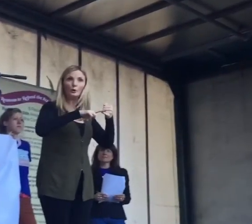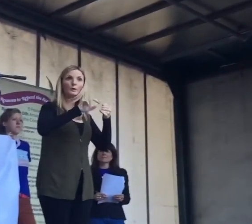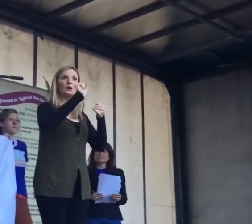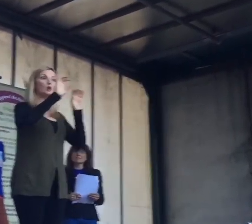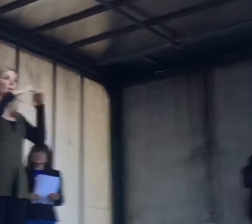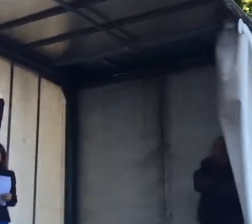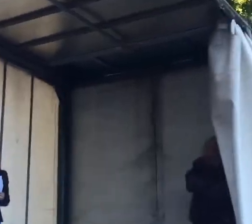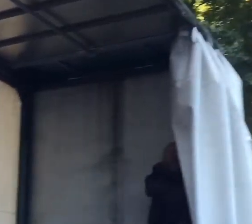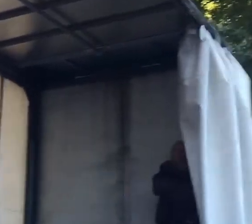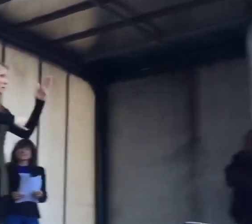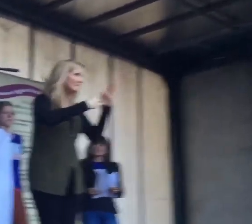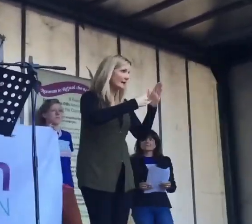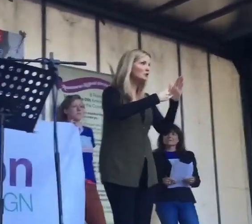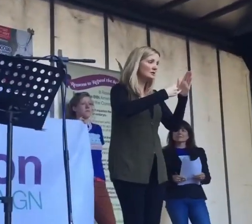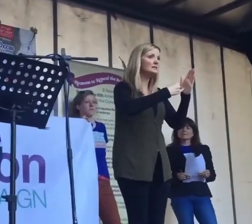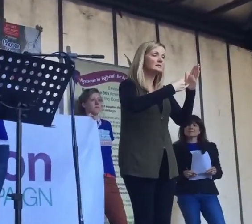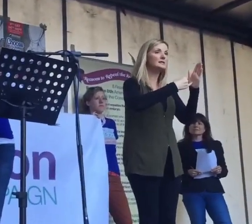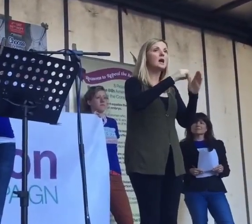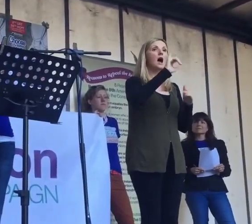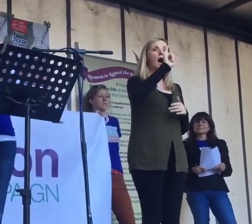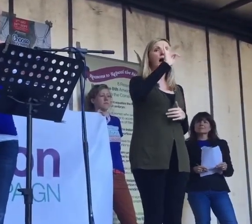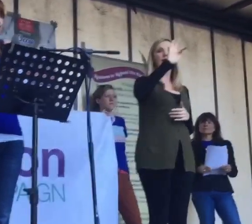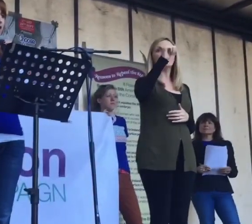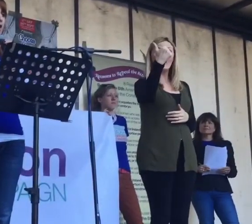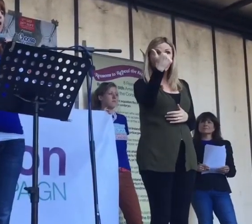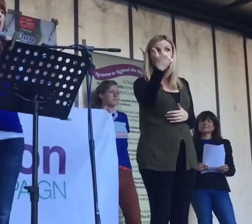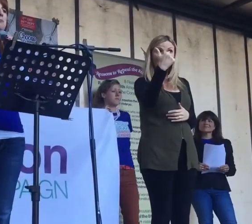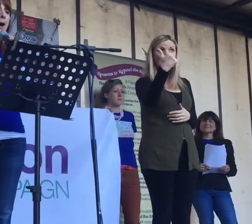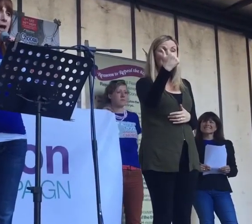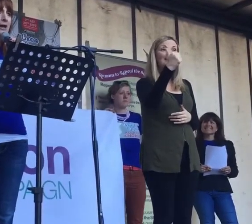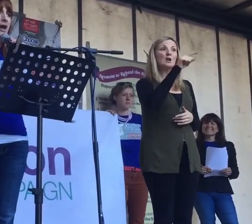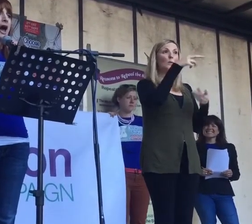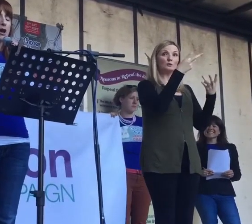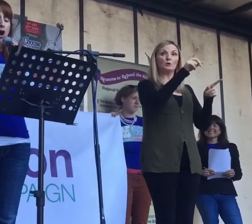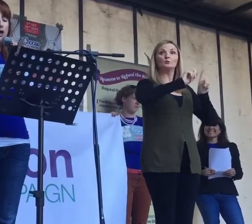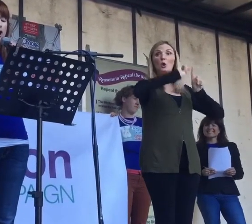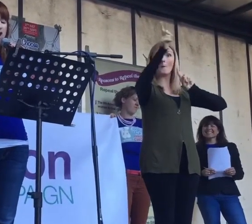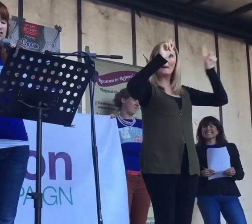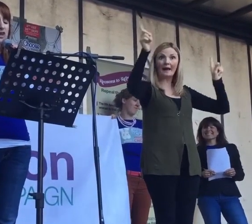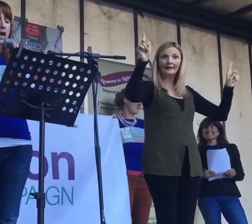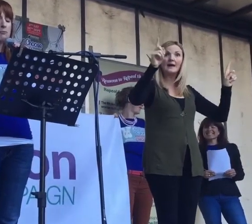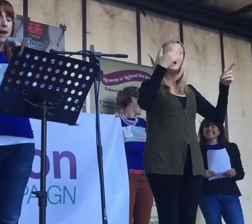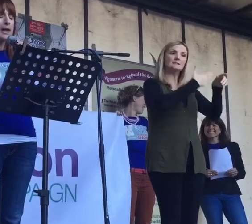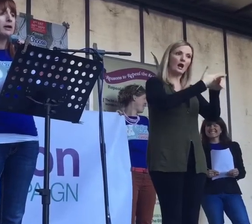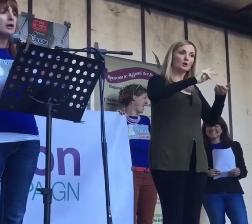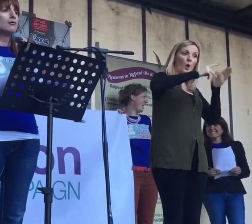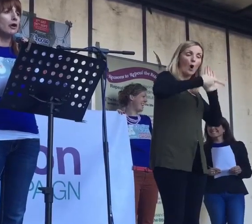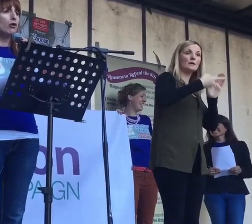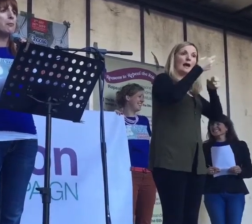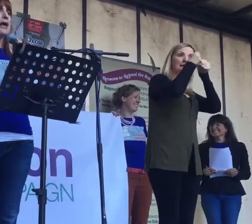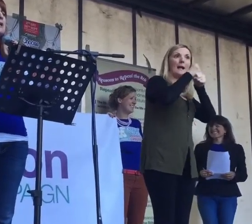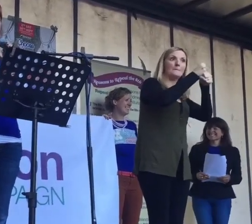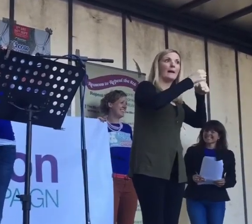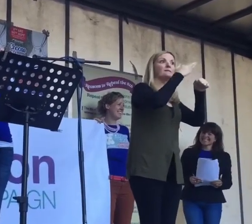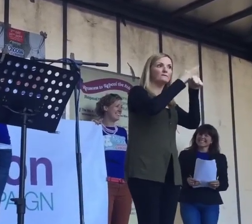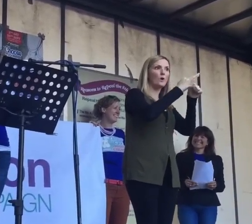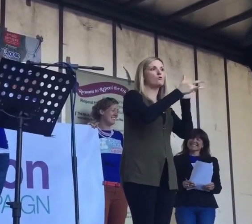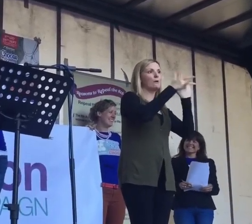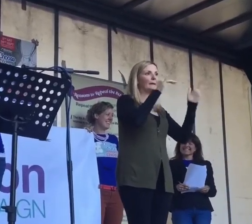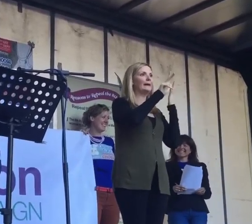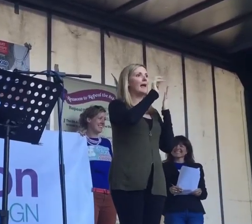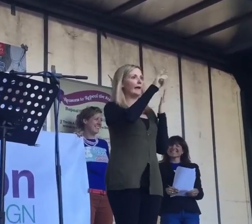community organisation, your IFA branch. Get back and organise the campaign for the repeal of the